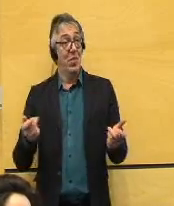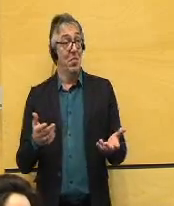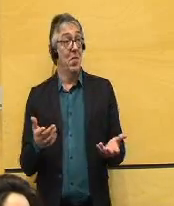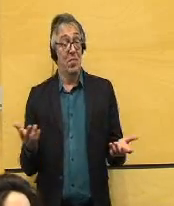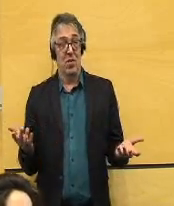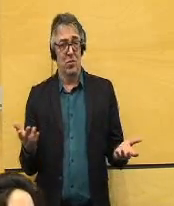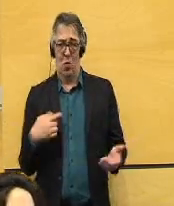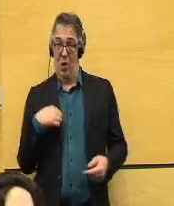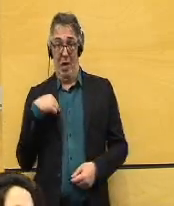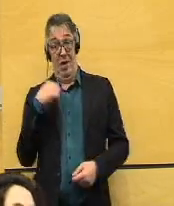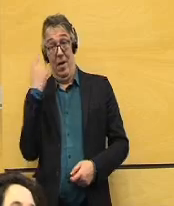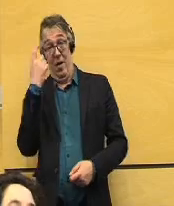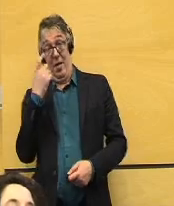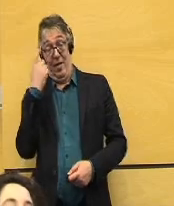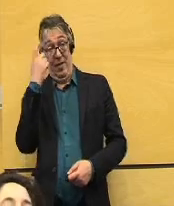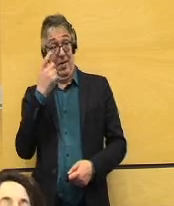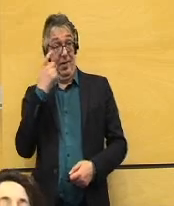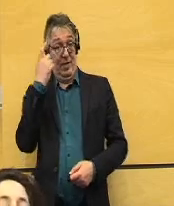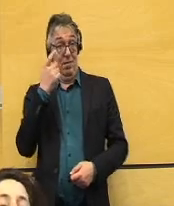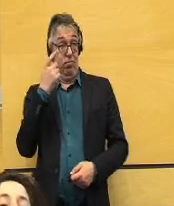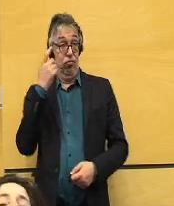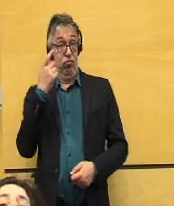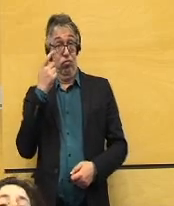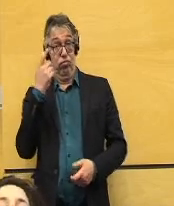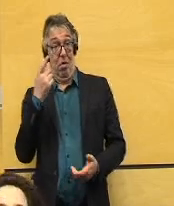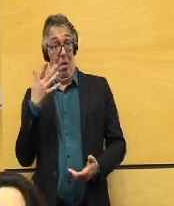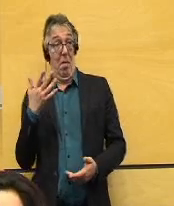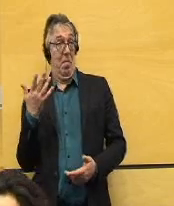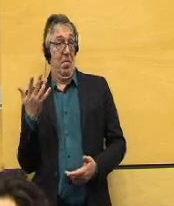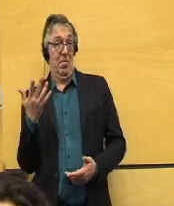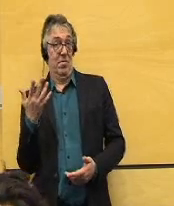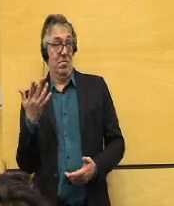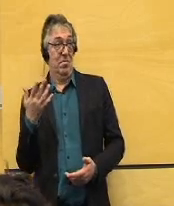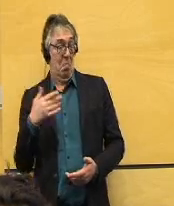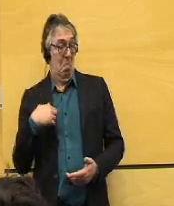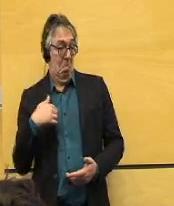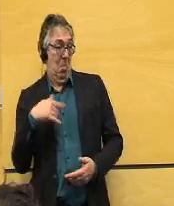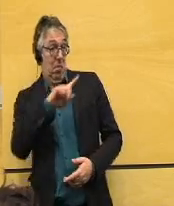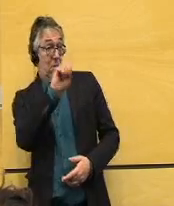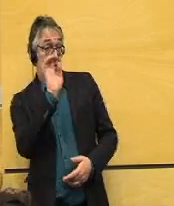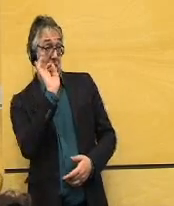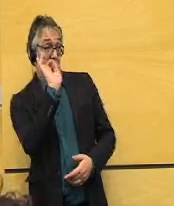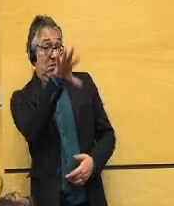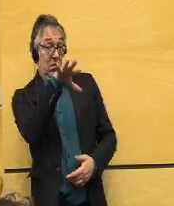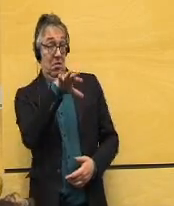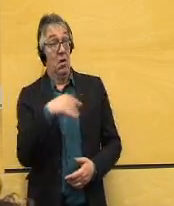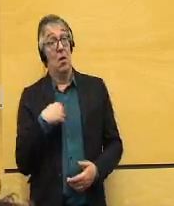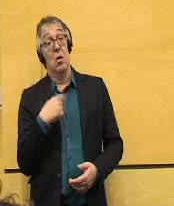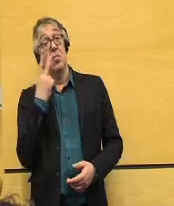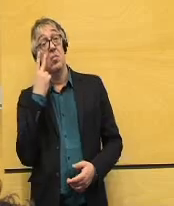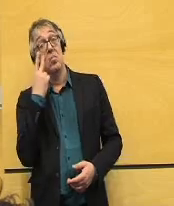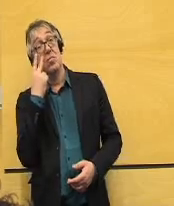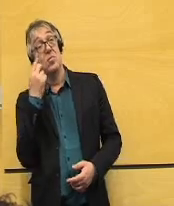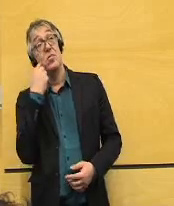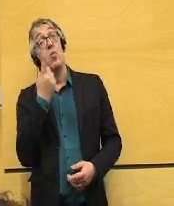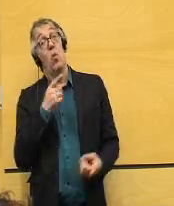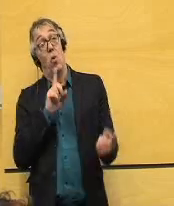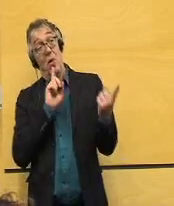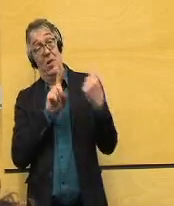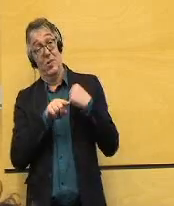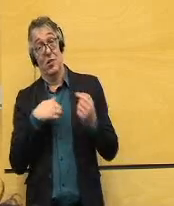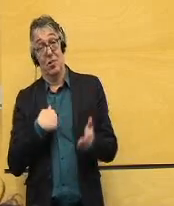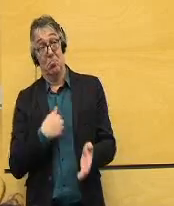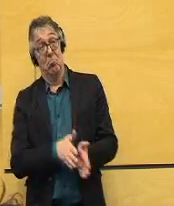I think that properly sums up my question. I look forward to that question being answered, please.